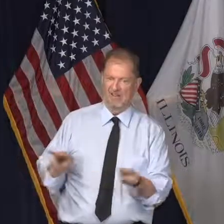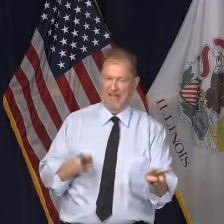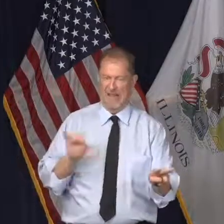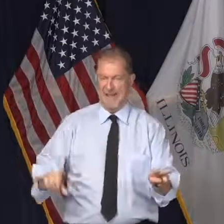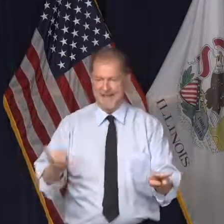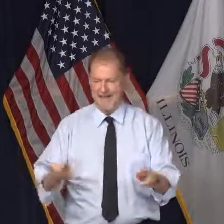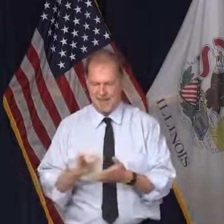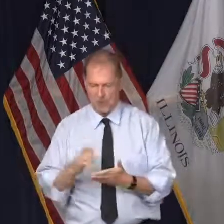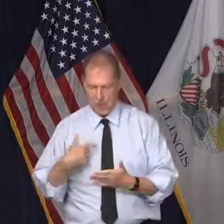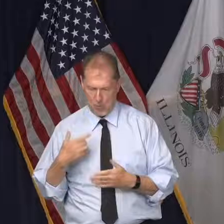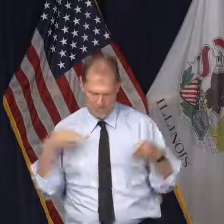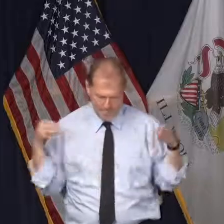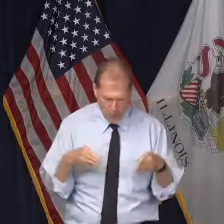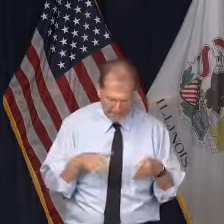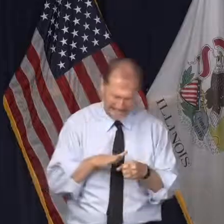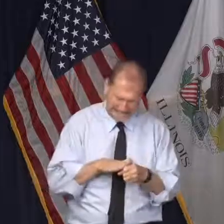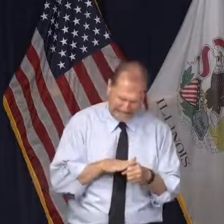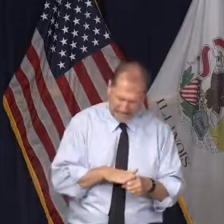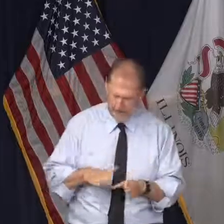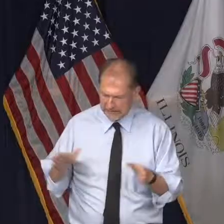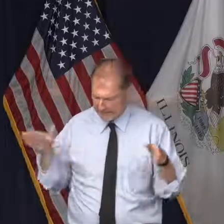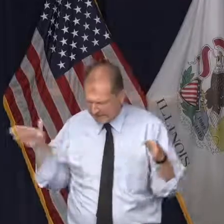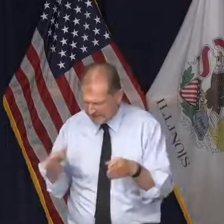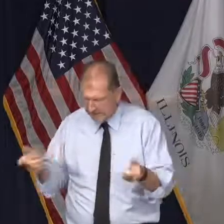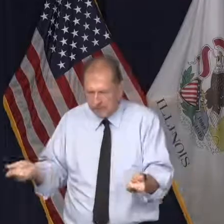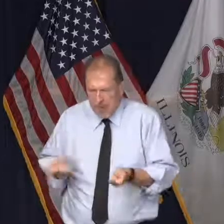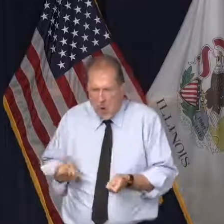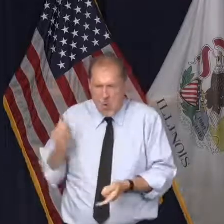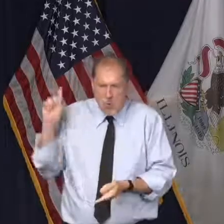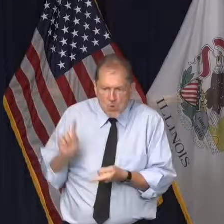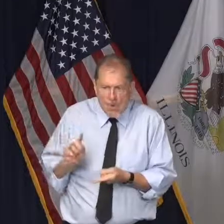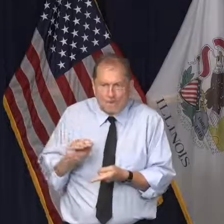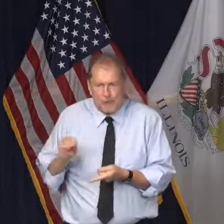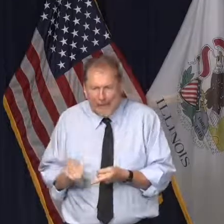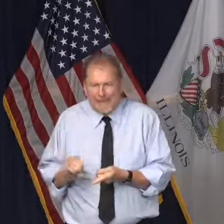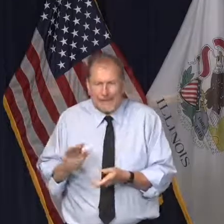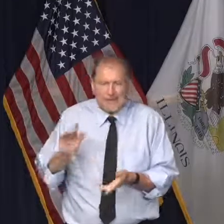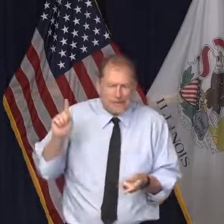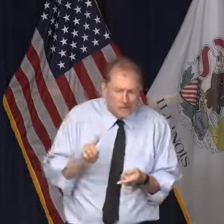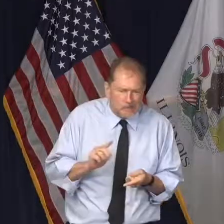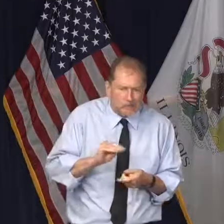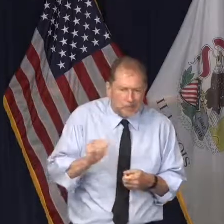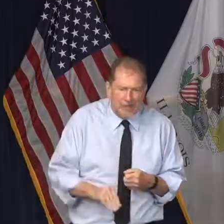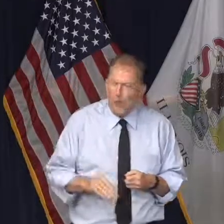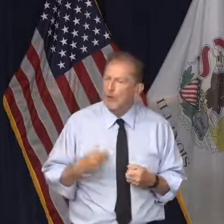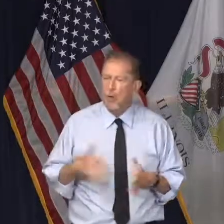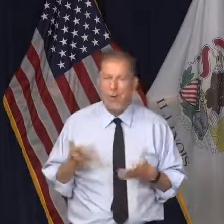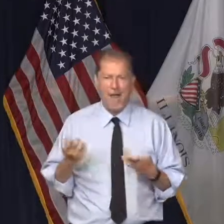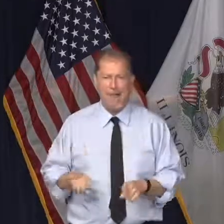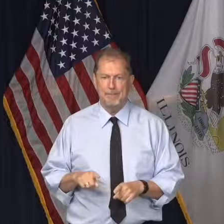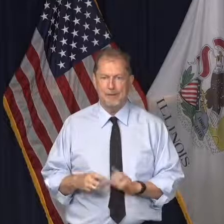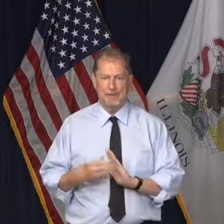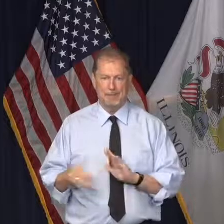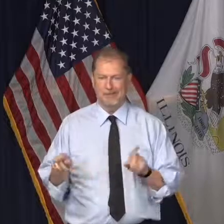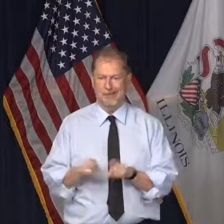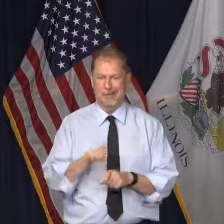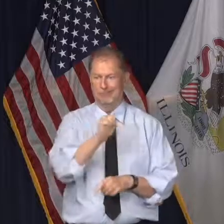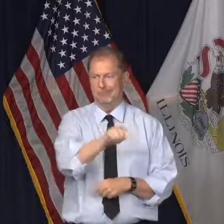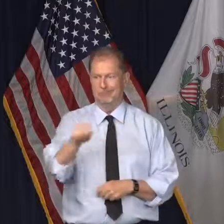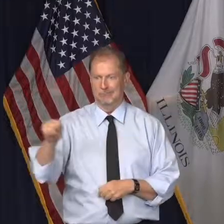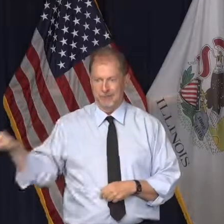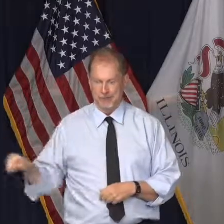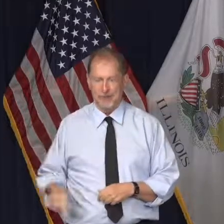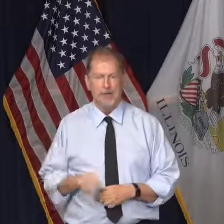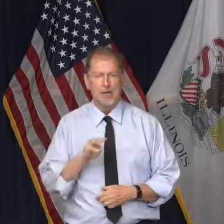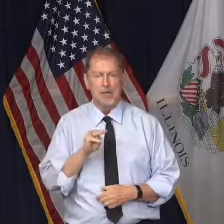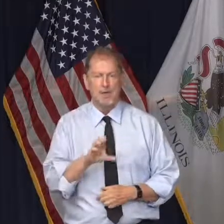pushing the numbers down so that we can avoid something like that and we can avoid ever using something like the McCormick Place.